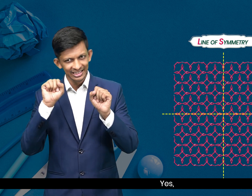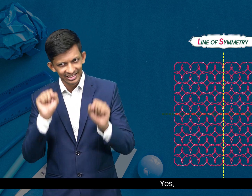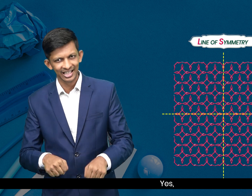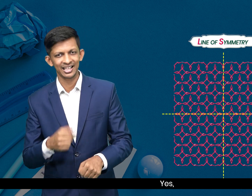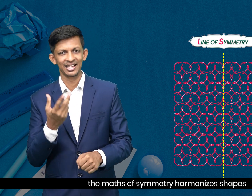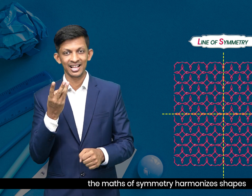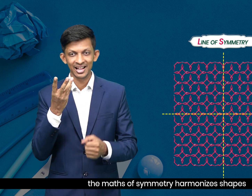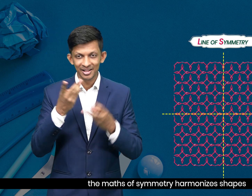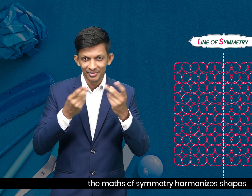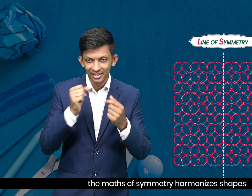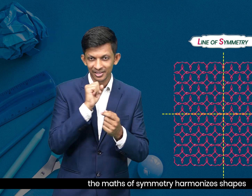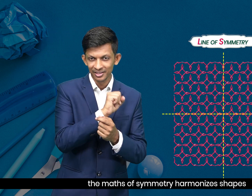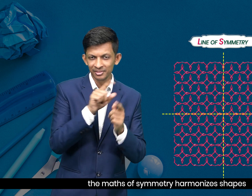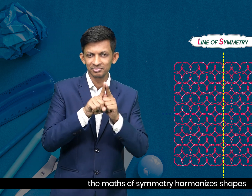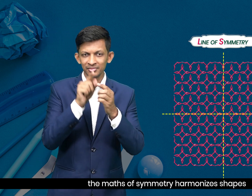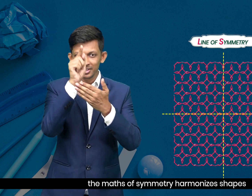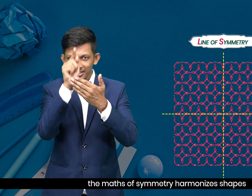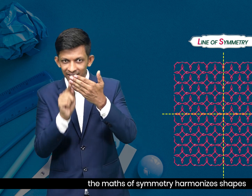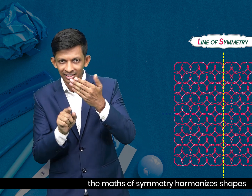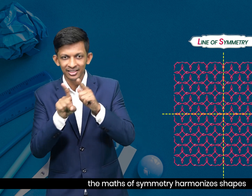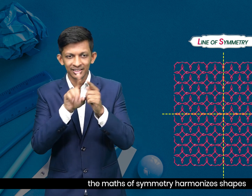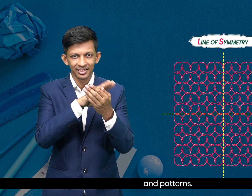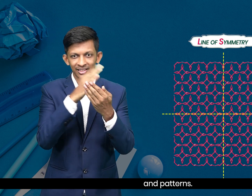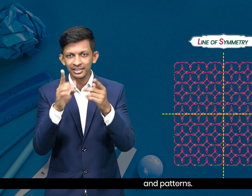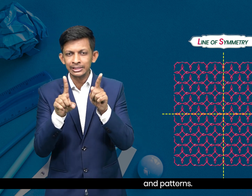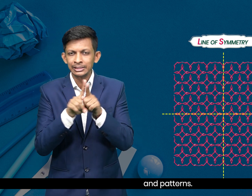Yes, the maths of symmetry harmonizes shapes and patterns.